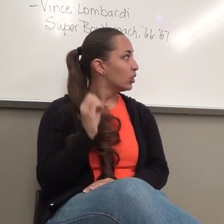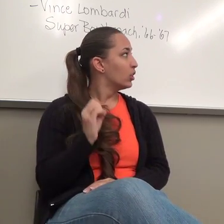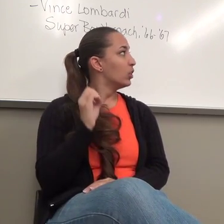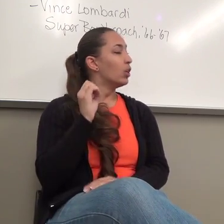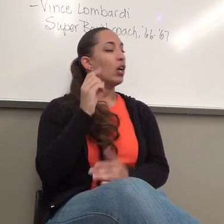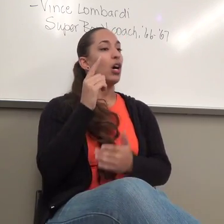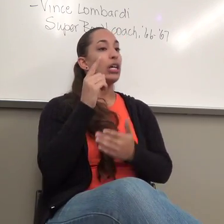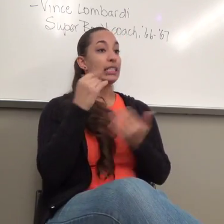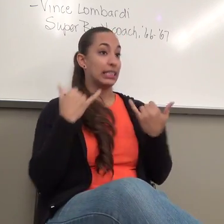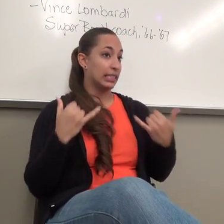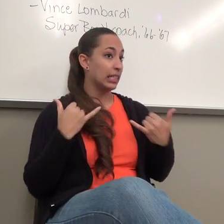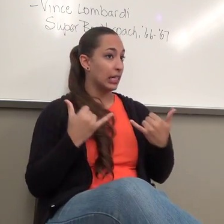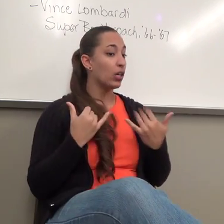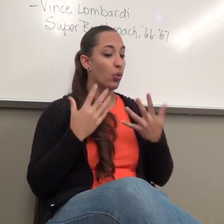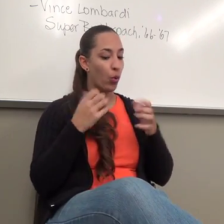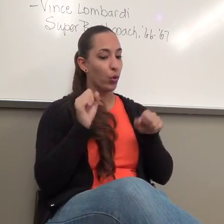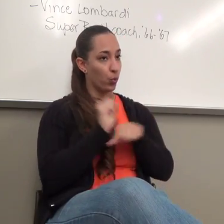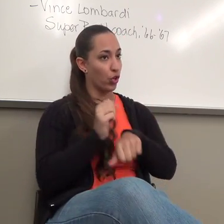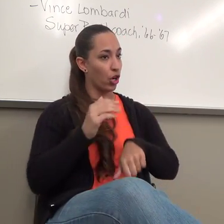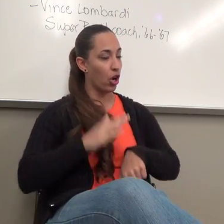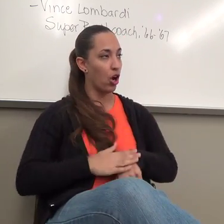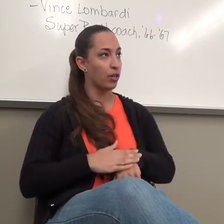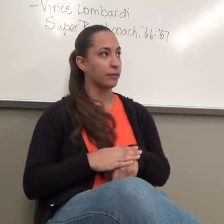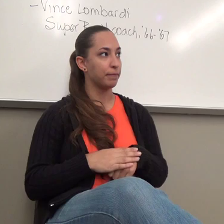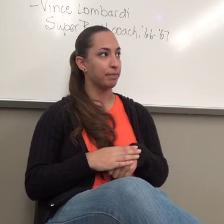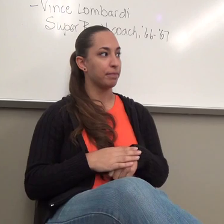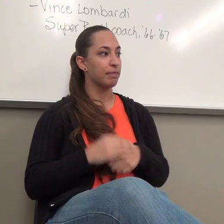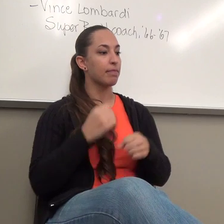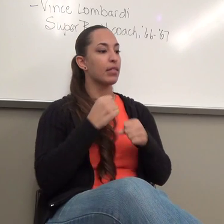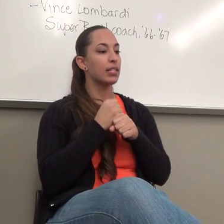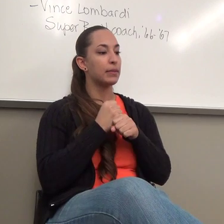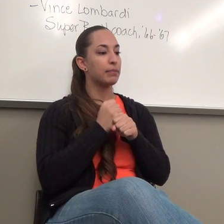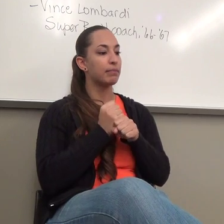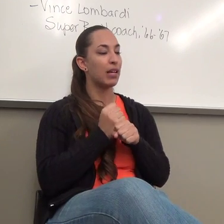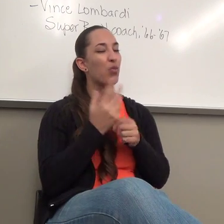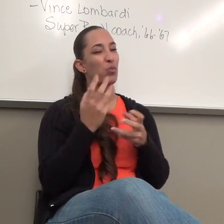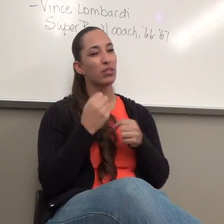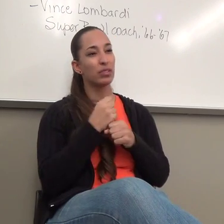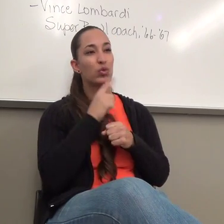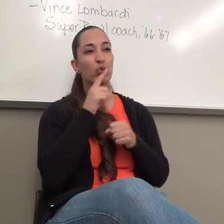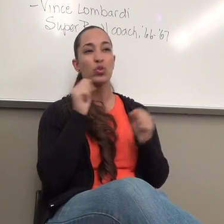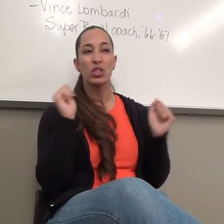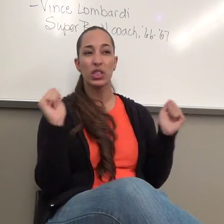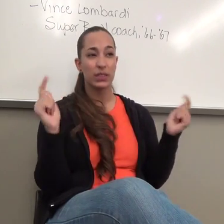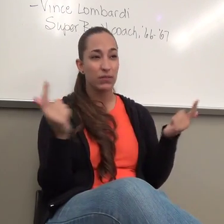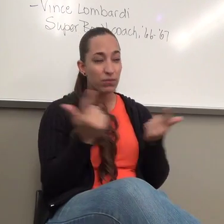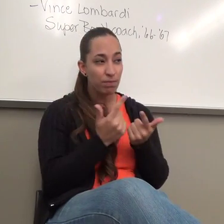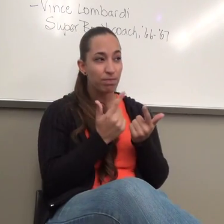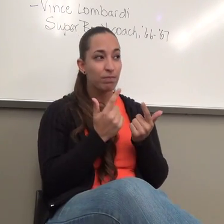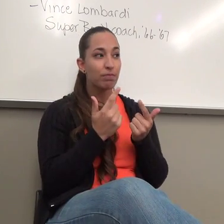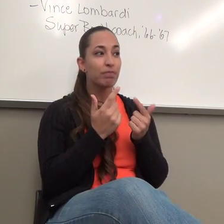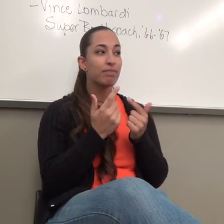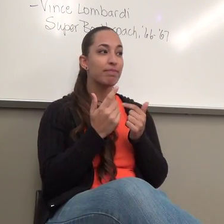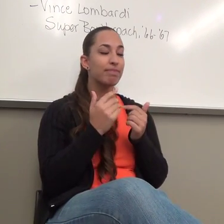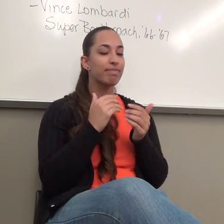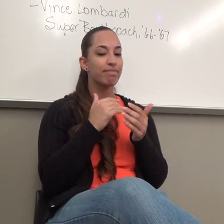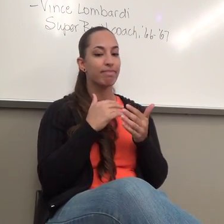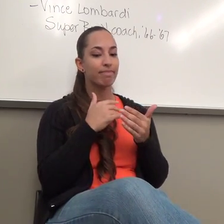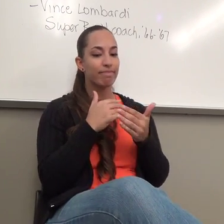today is making sure, I want to make sure everybody is at least at the point of having